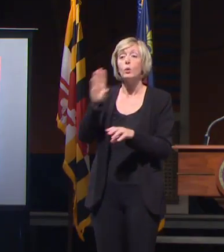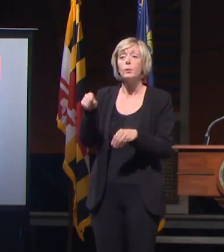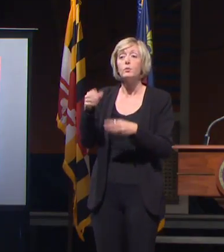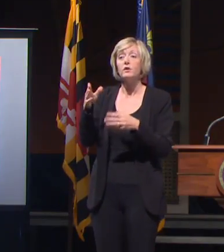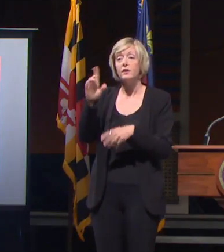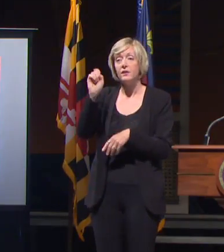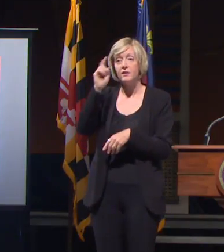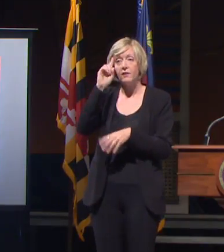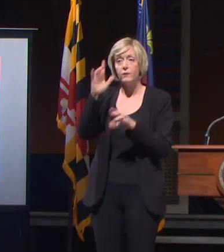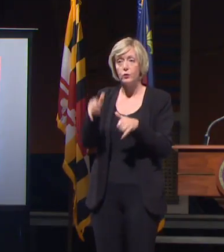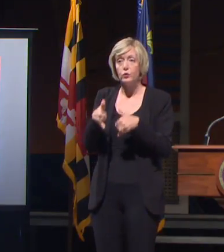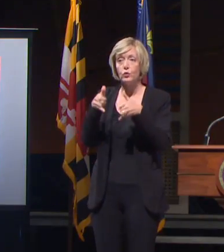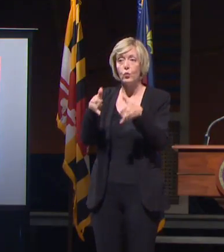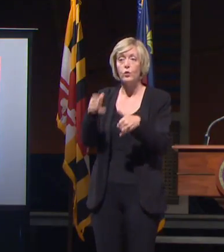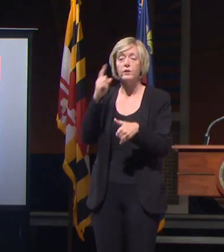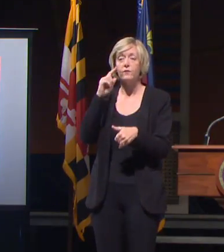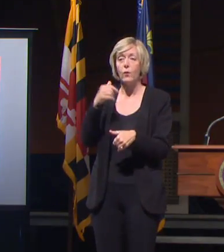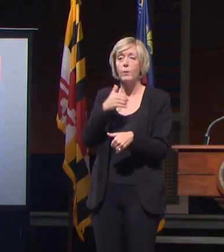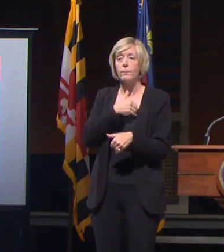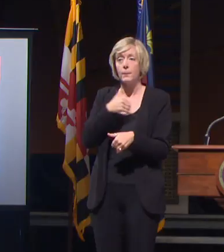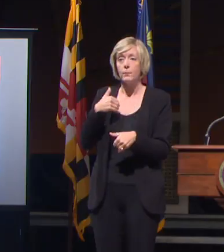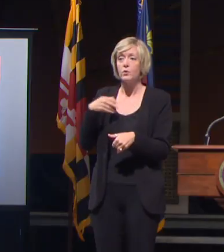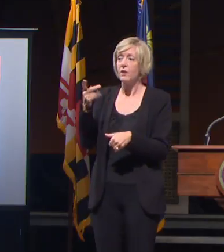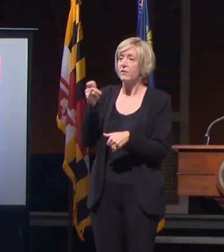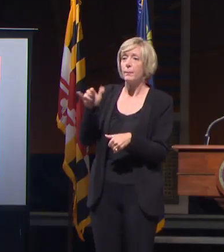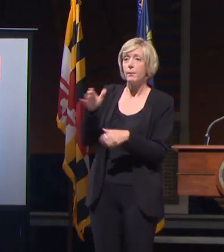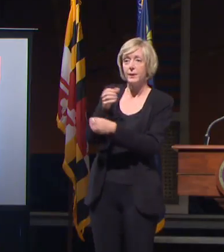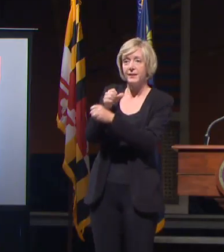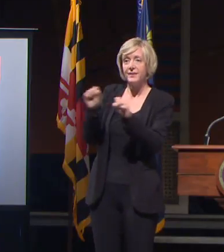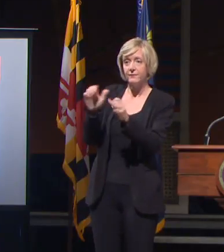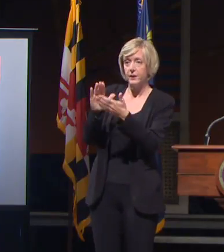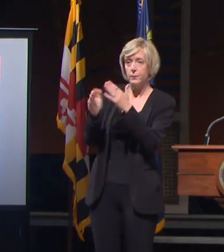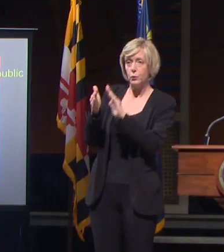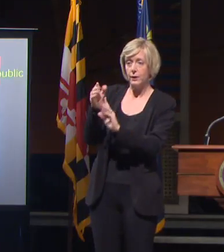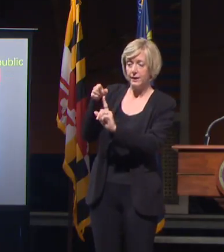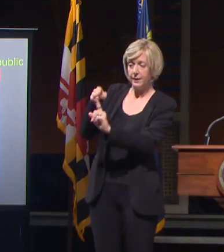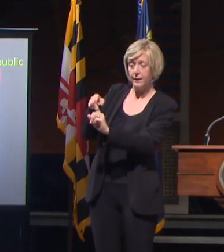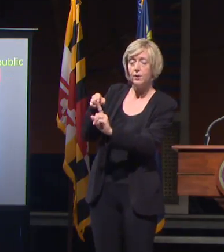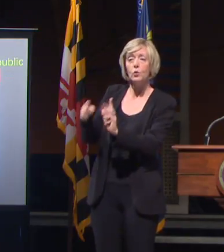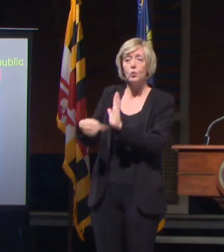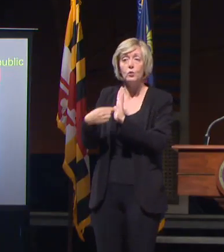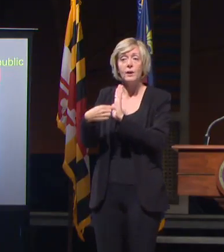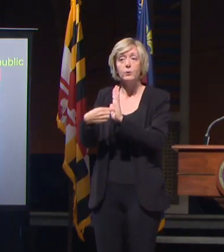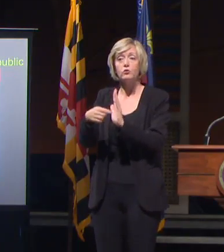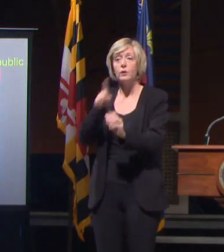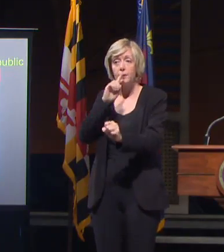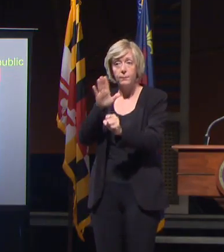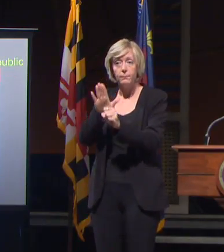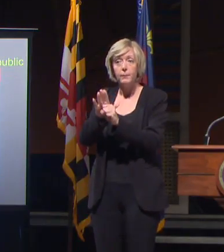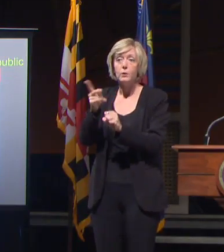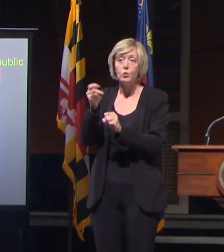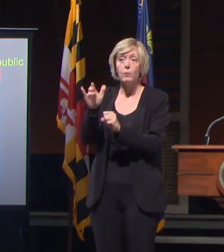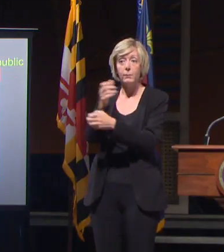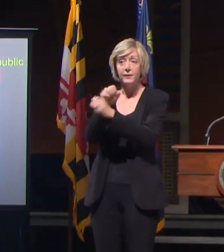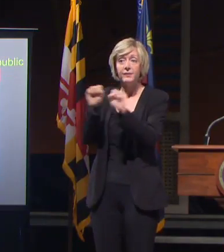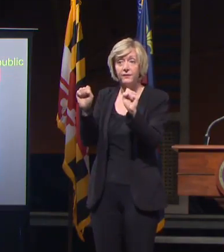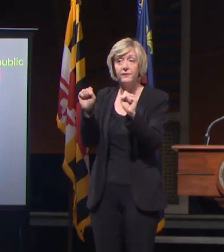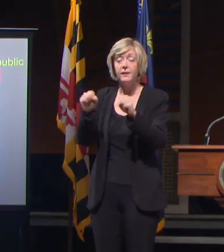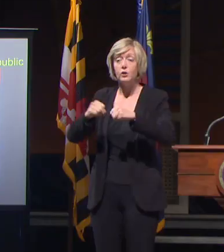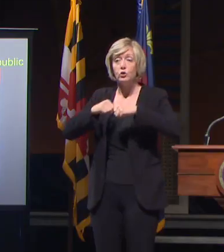governor's citations to members of the public safety community who demonstrate a commitment to public safety